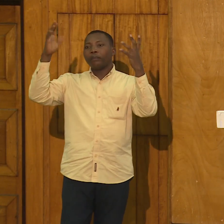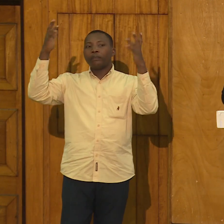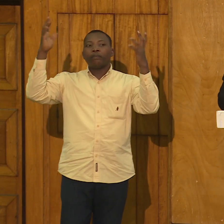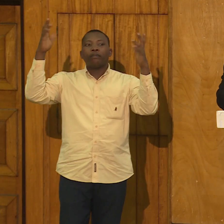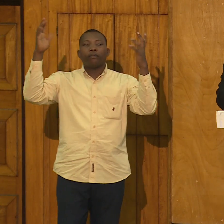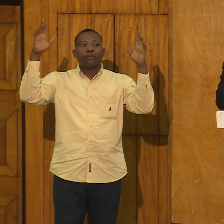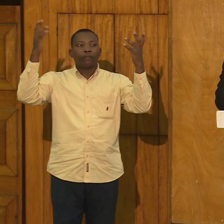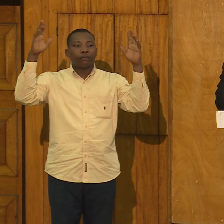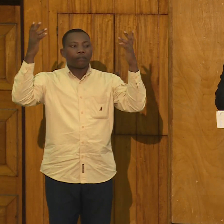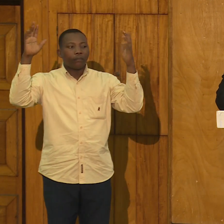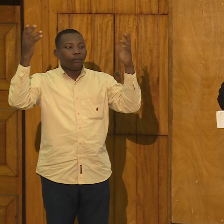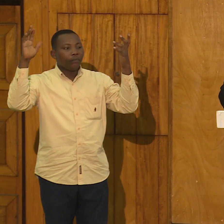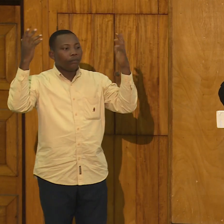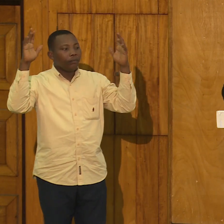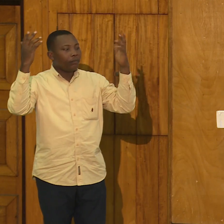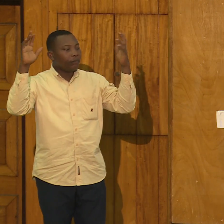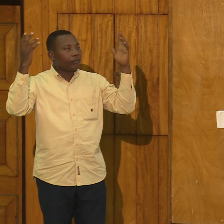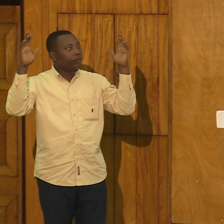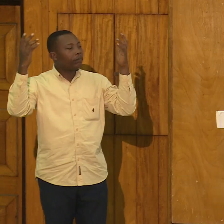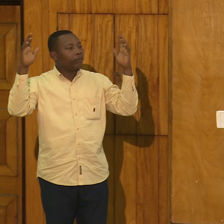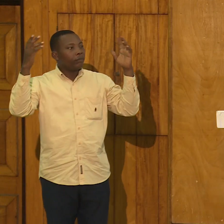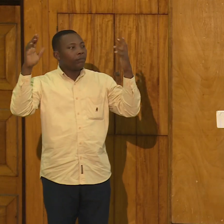Thank you.